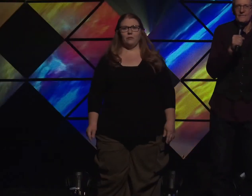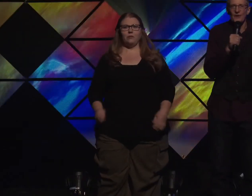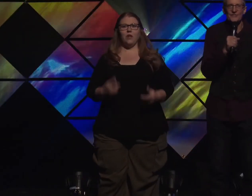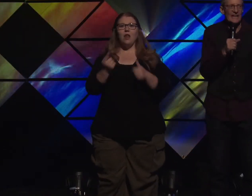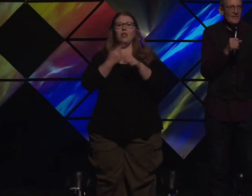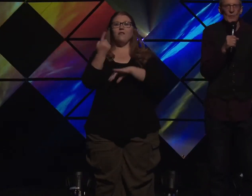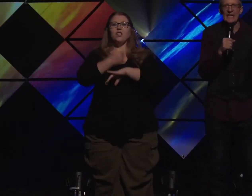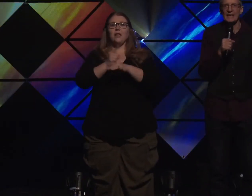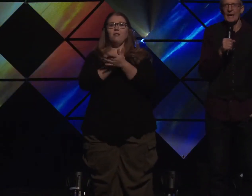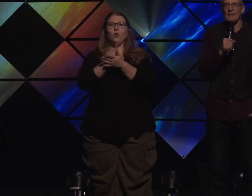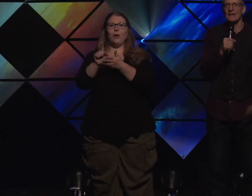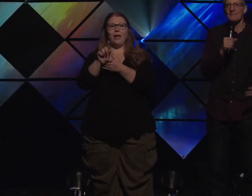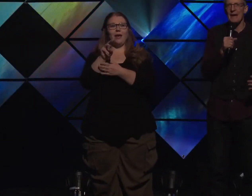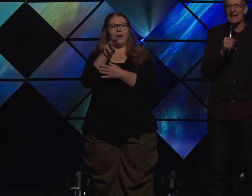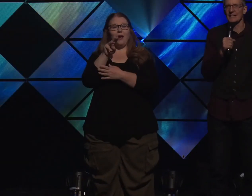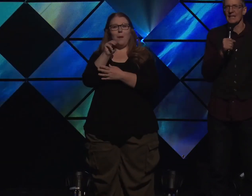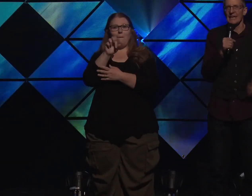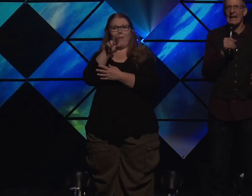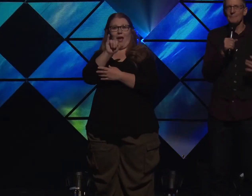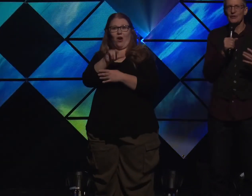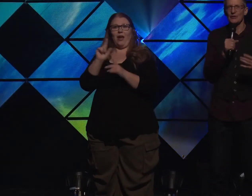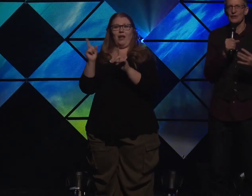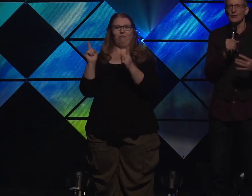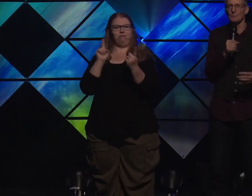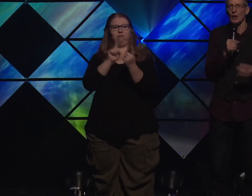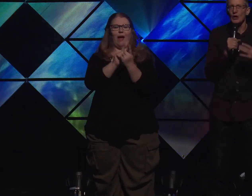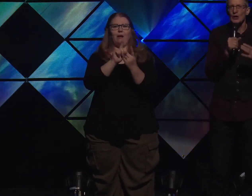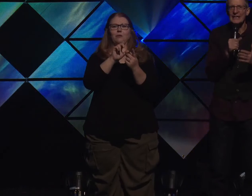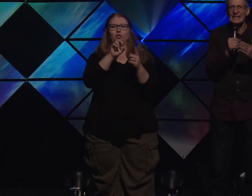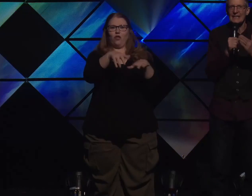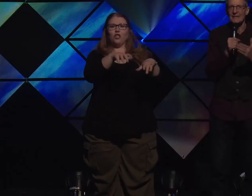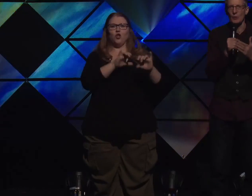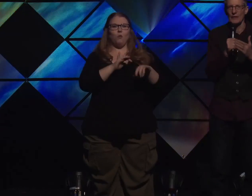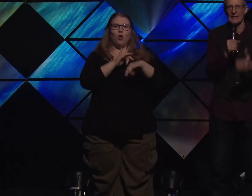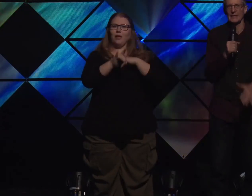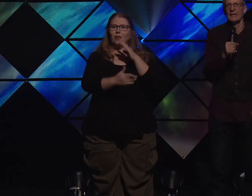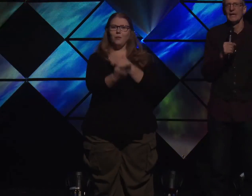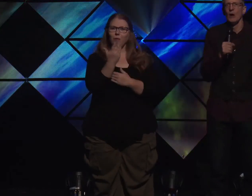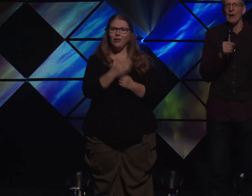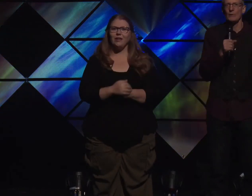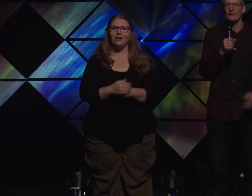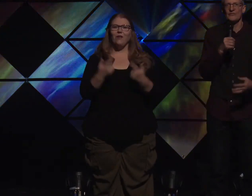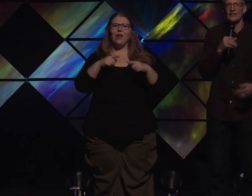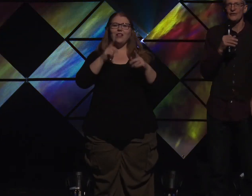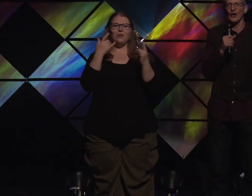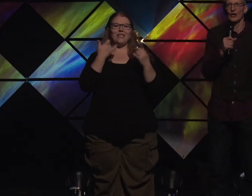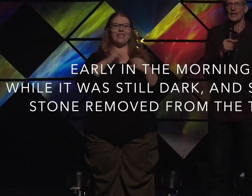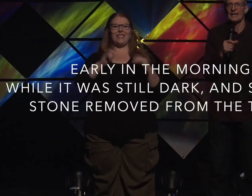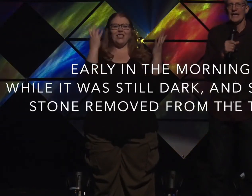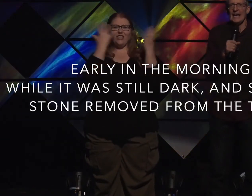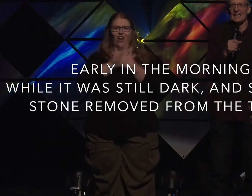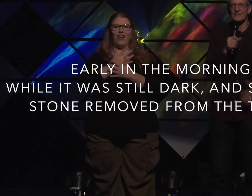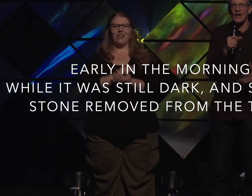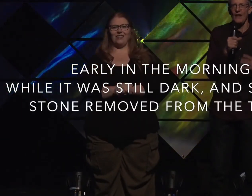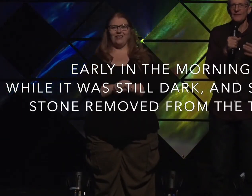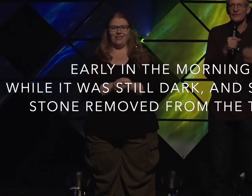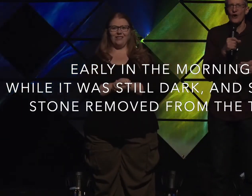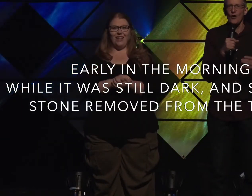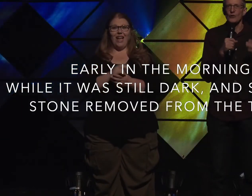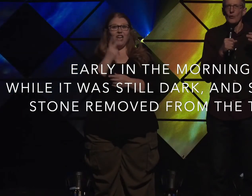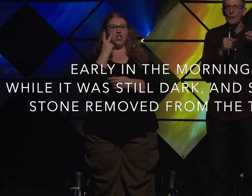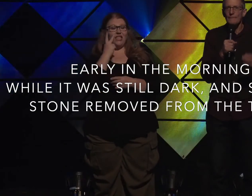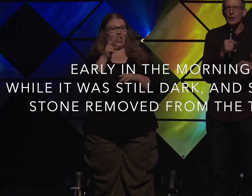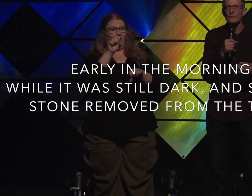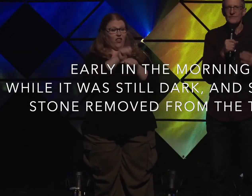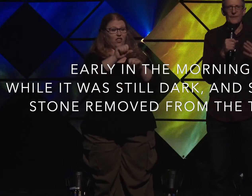On the first day of the week, Mary of Magdala came to the tomb early in the morning, while it was still dark, and saw the